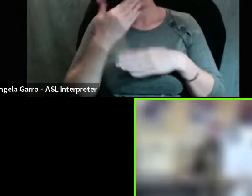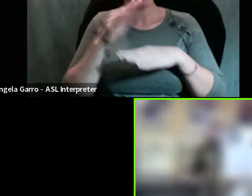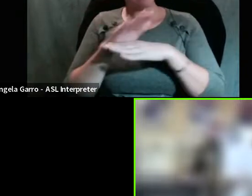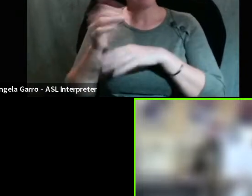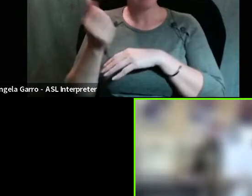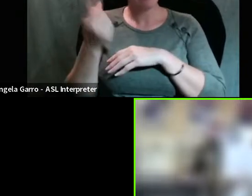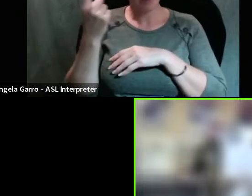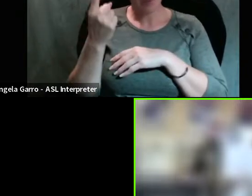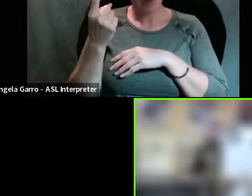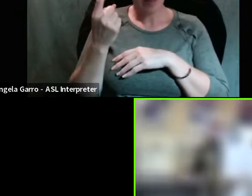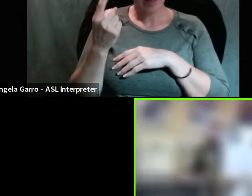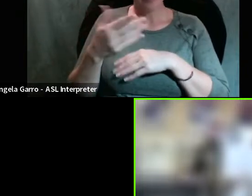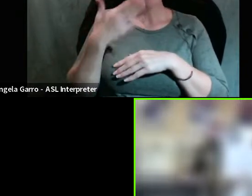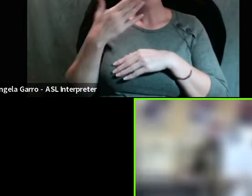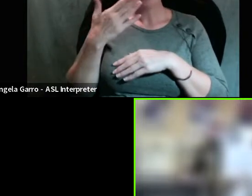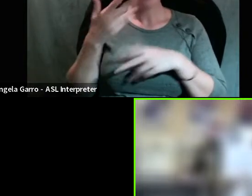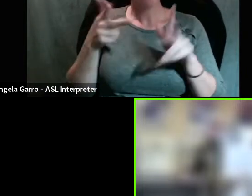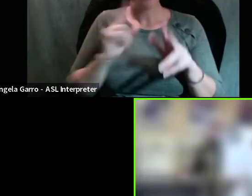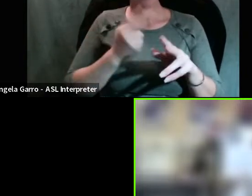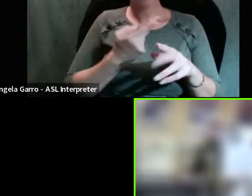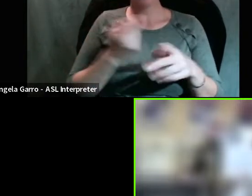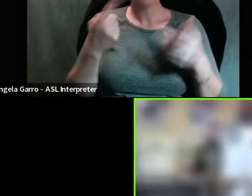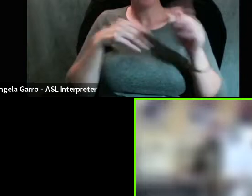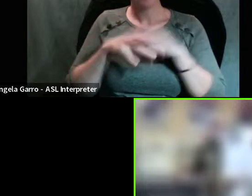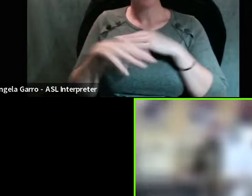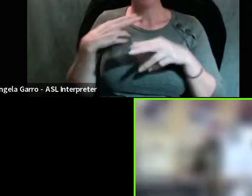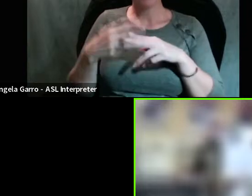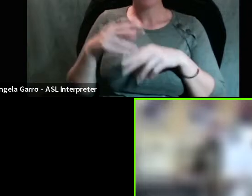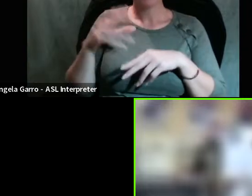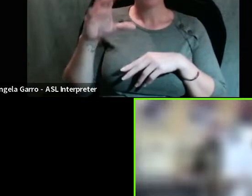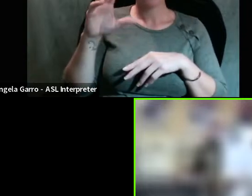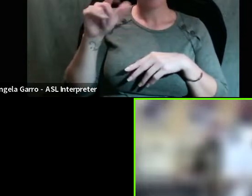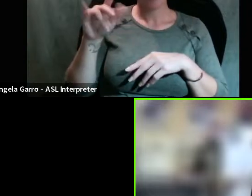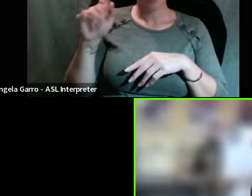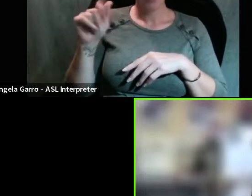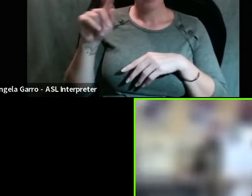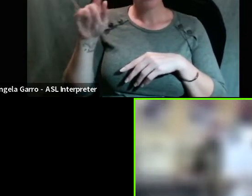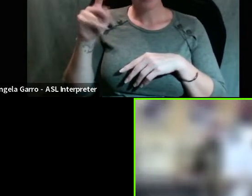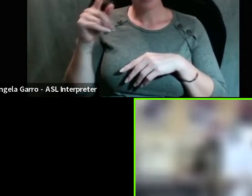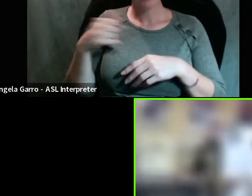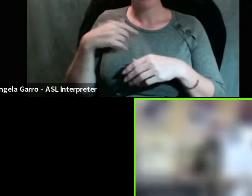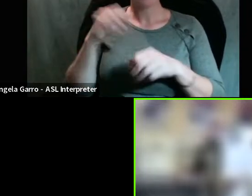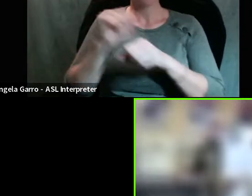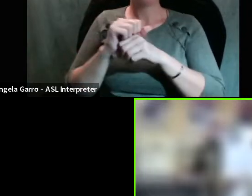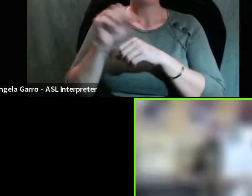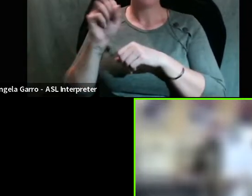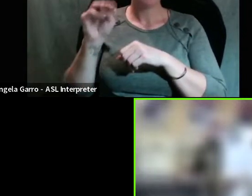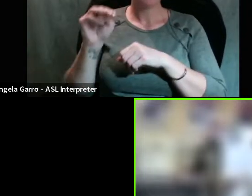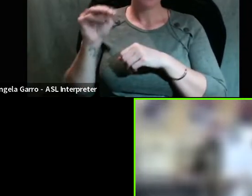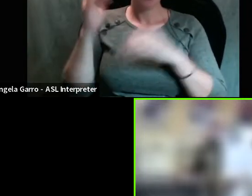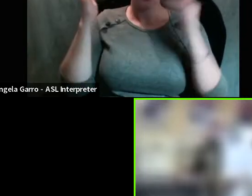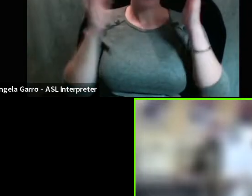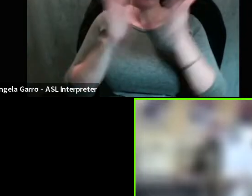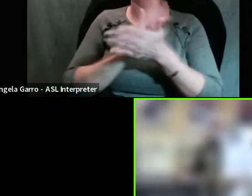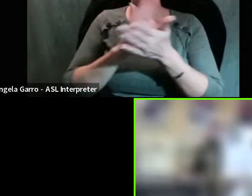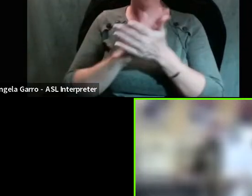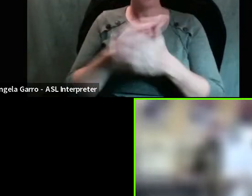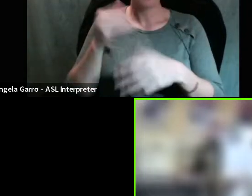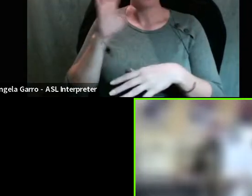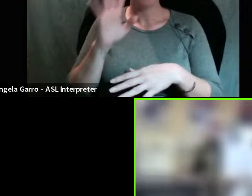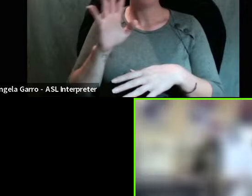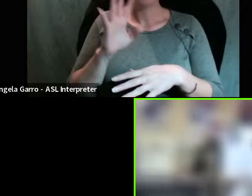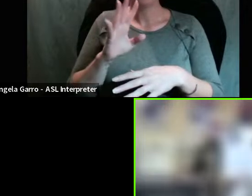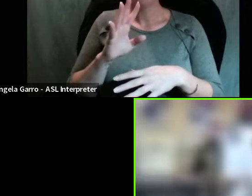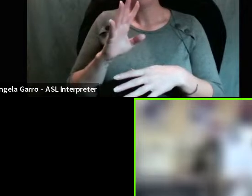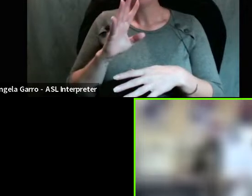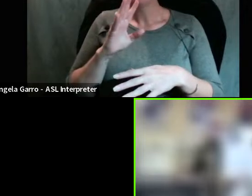you for allowing us to come in. So my name is Carlotta Zuniga and I work with the San Mateo Adult School. And I'm just going to go a little bit some updates that